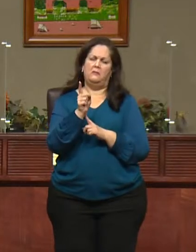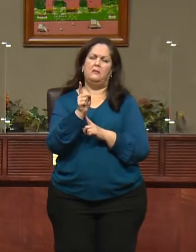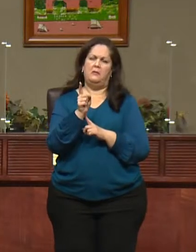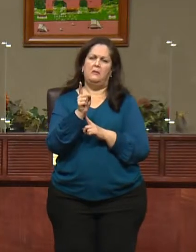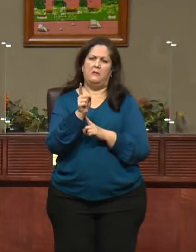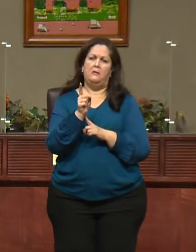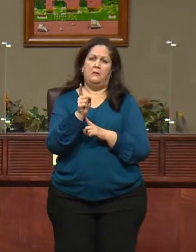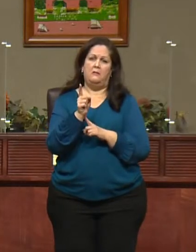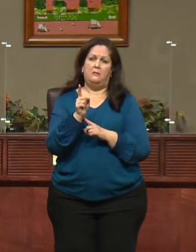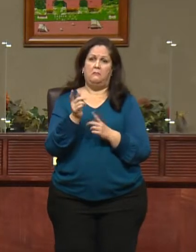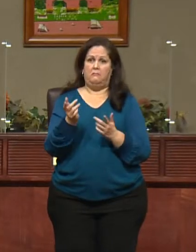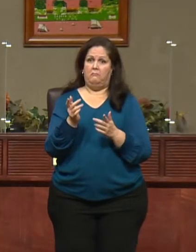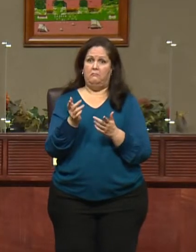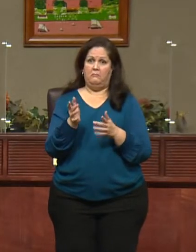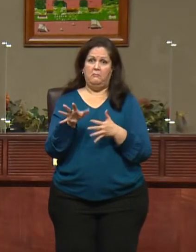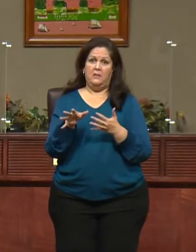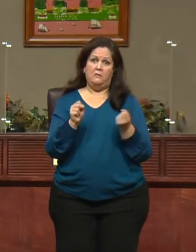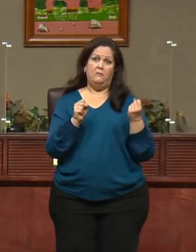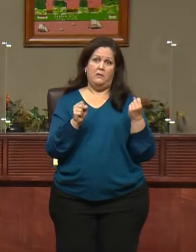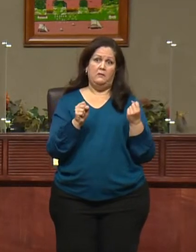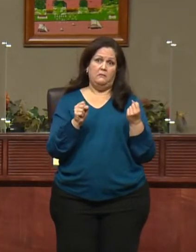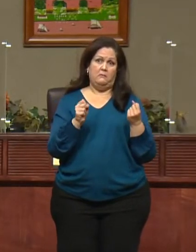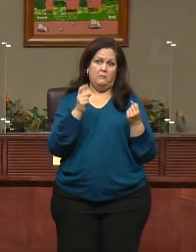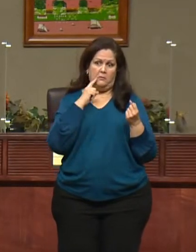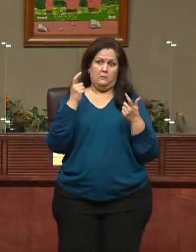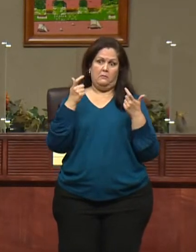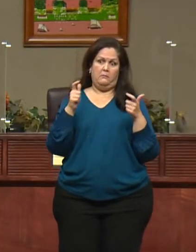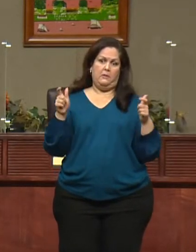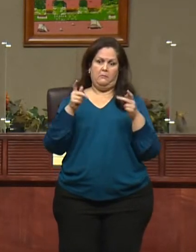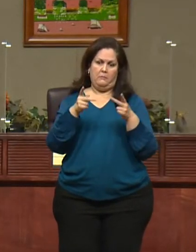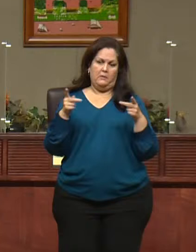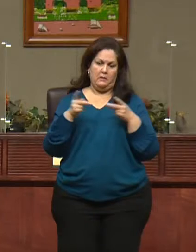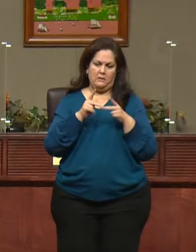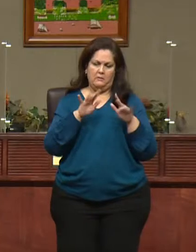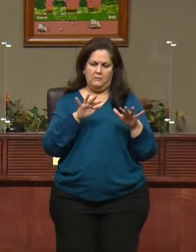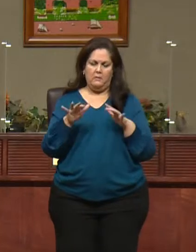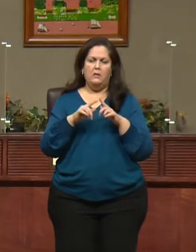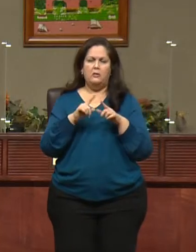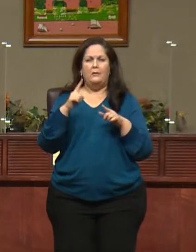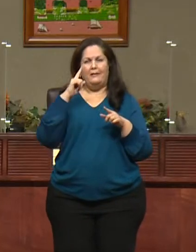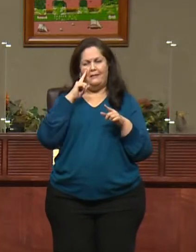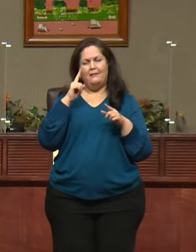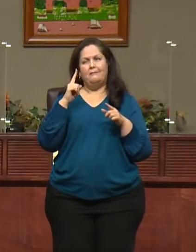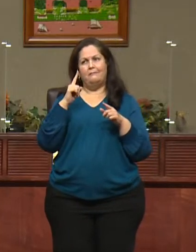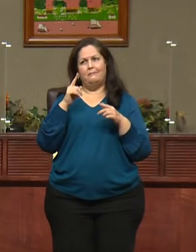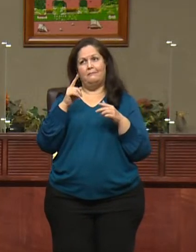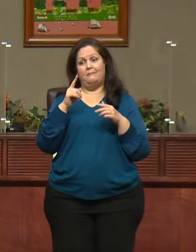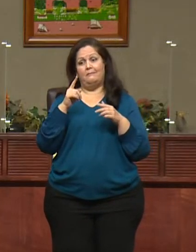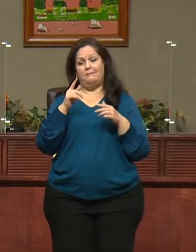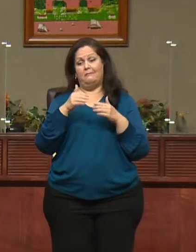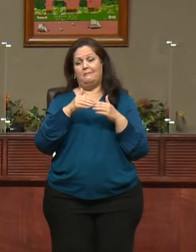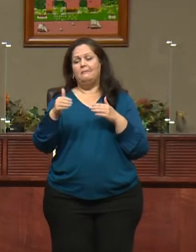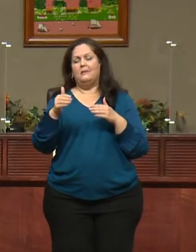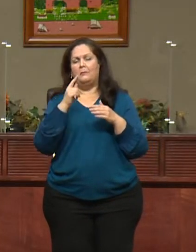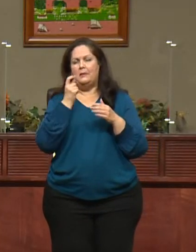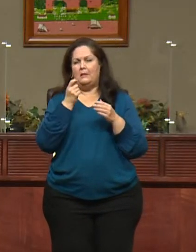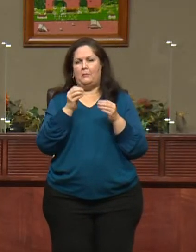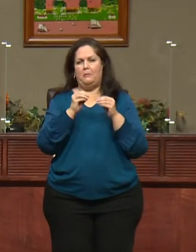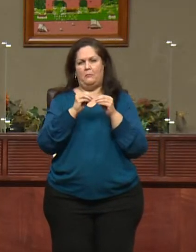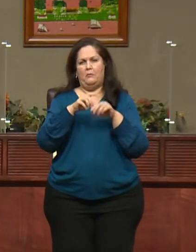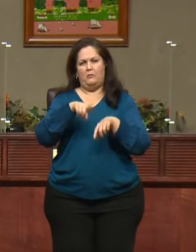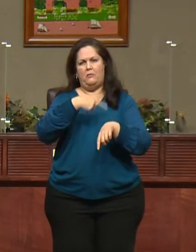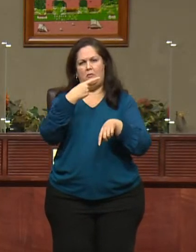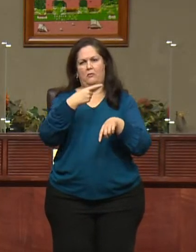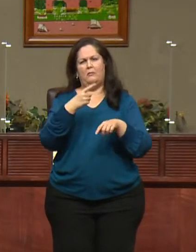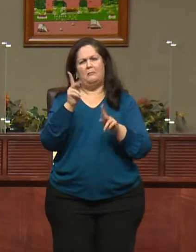that's very low for this type of operations. So we think that it probably could increase a little bit. So people should be a little bit patient.